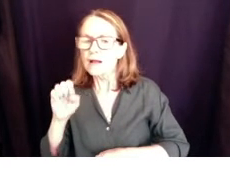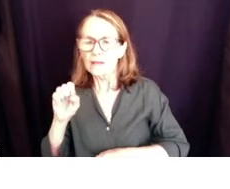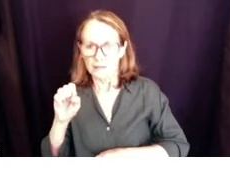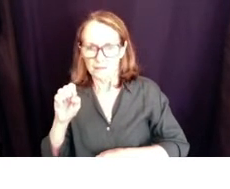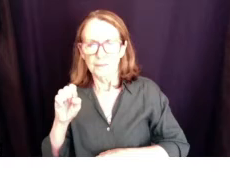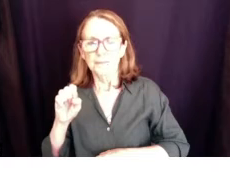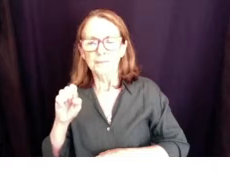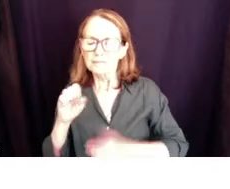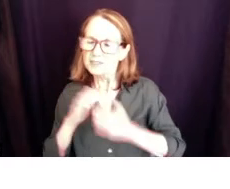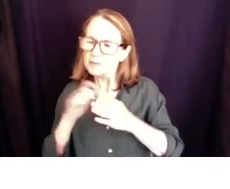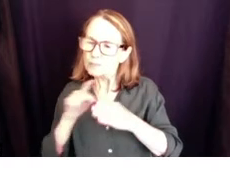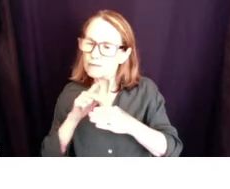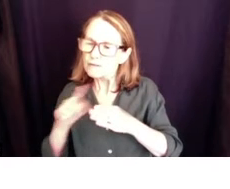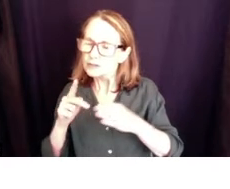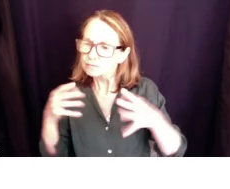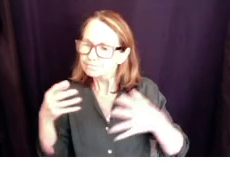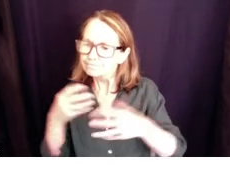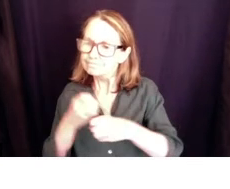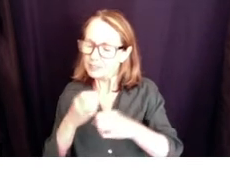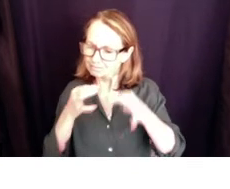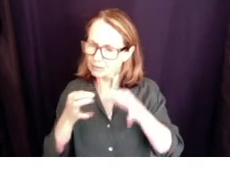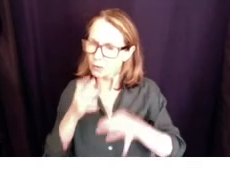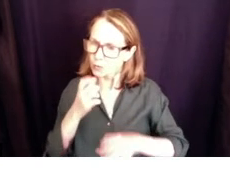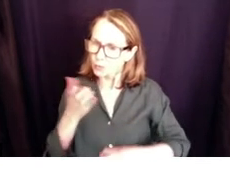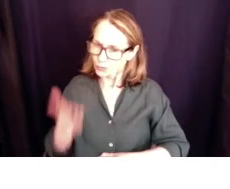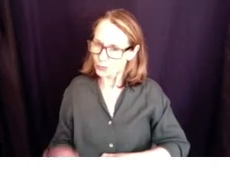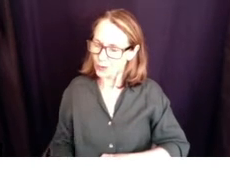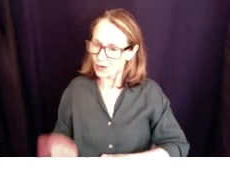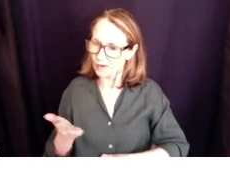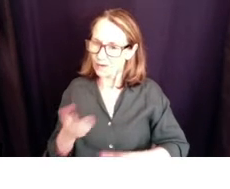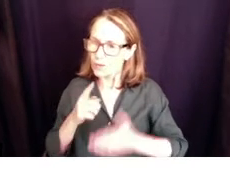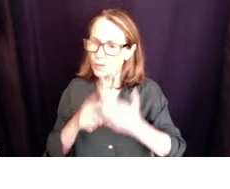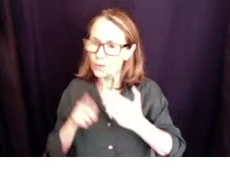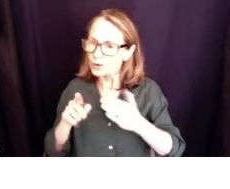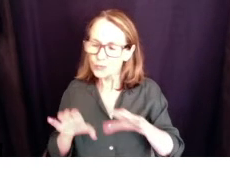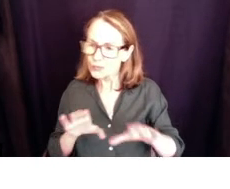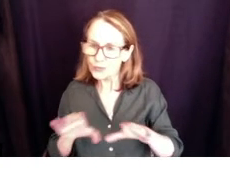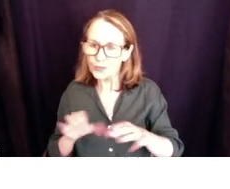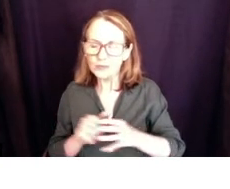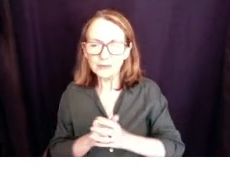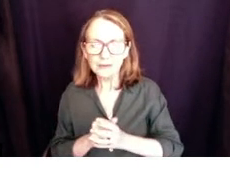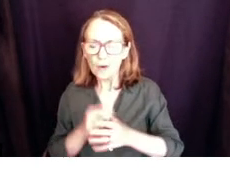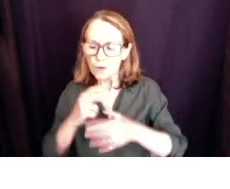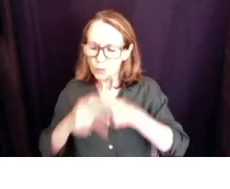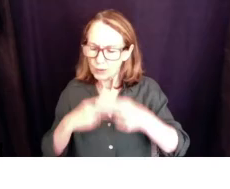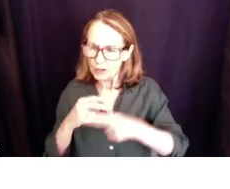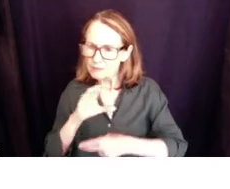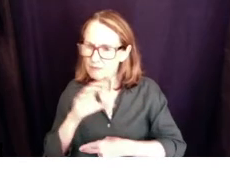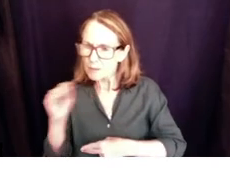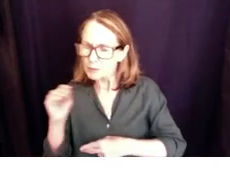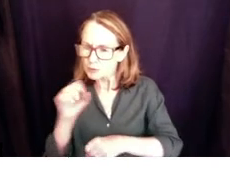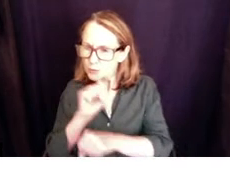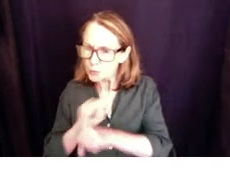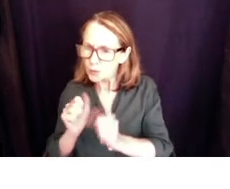professional summary, they're referred to as those terms. It gives an overview and detail of who you are, what it is you do,